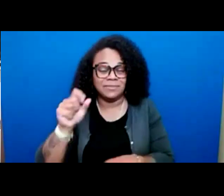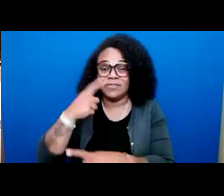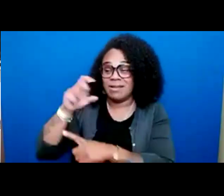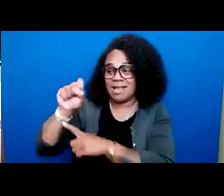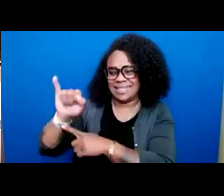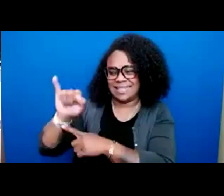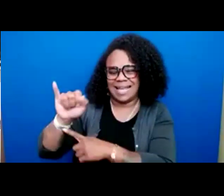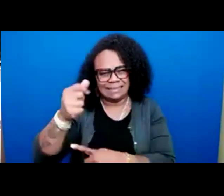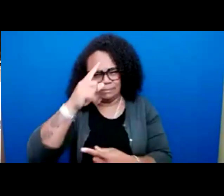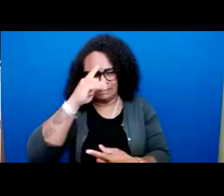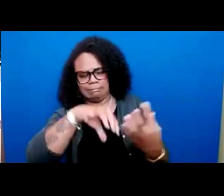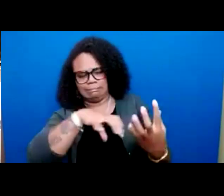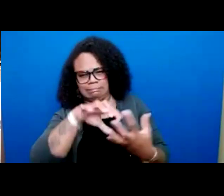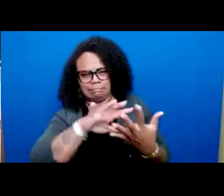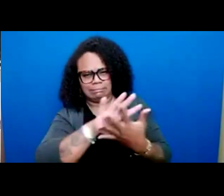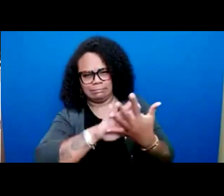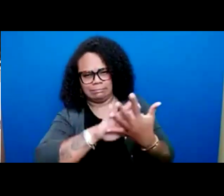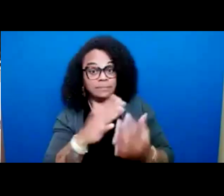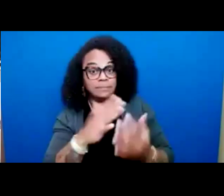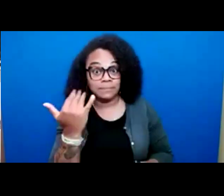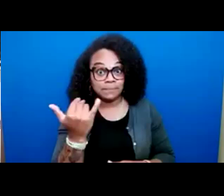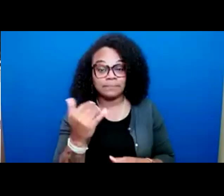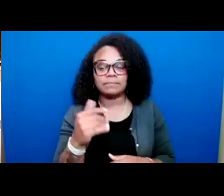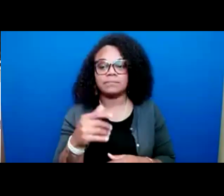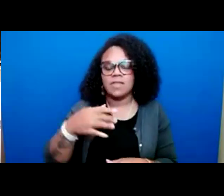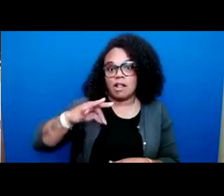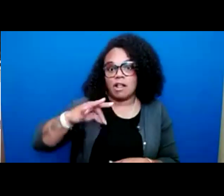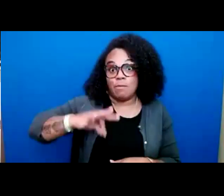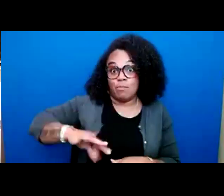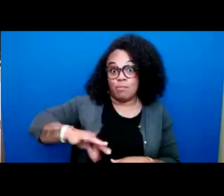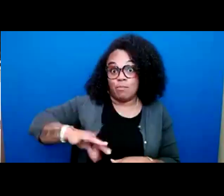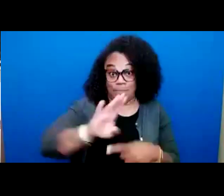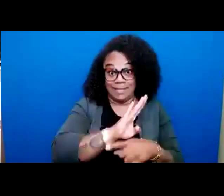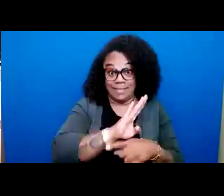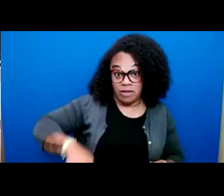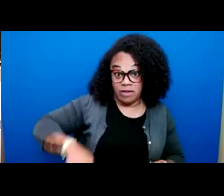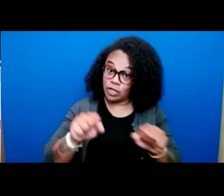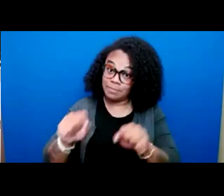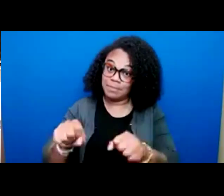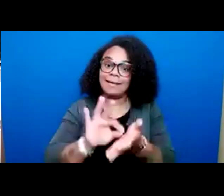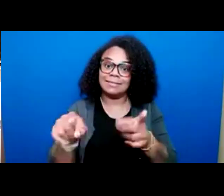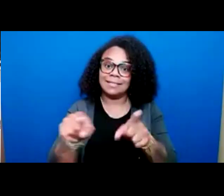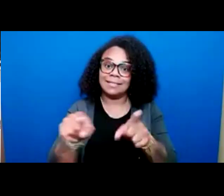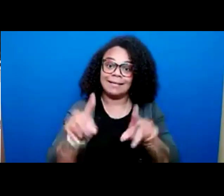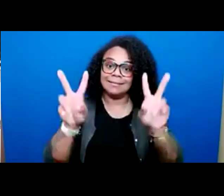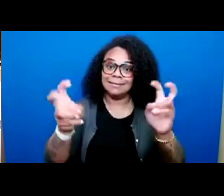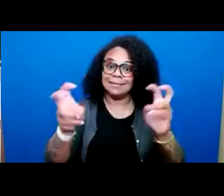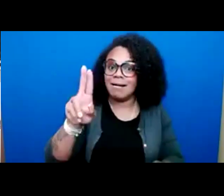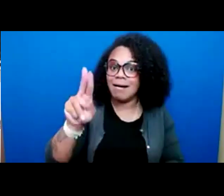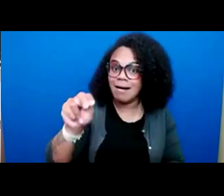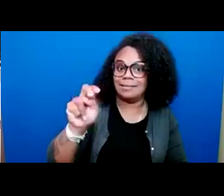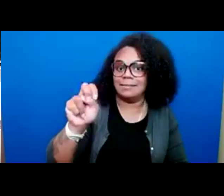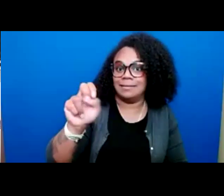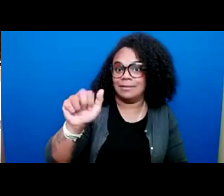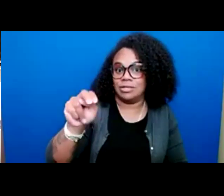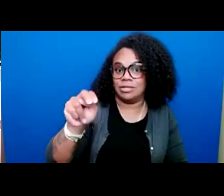that the profits could potentially be counted as unearned income, which is not helpful in the SSI